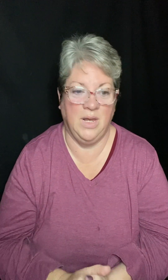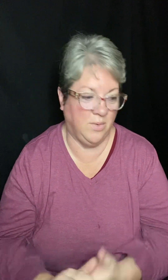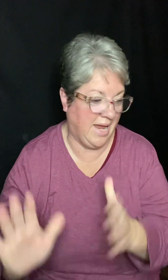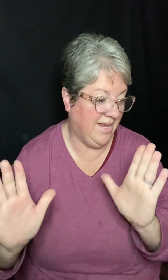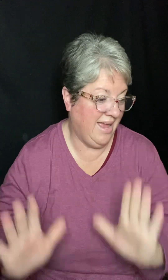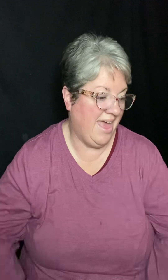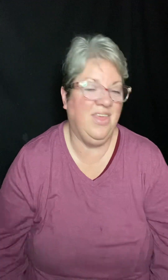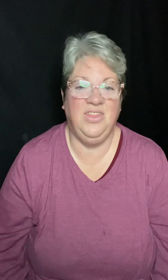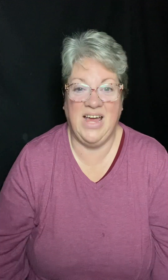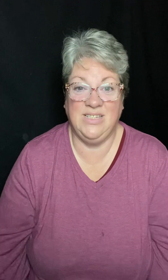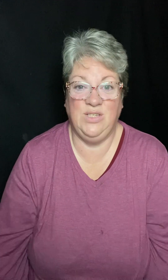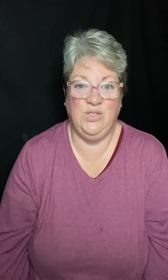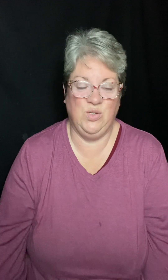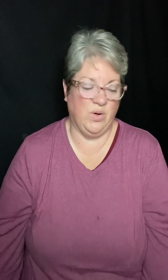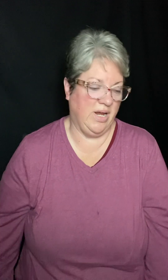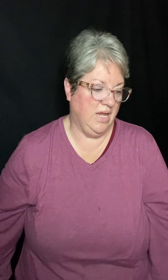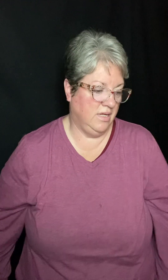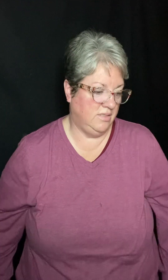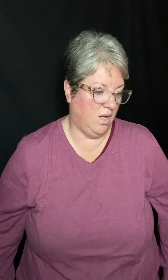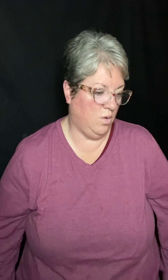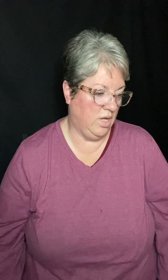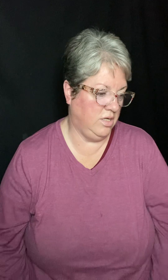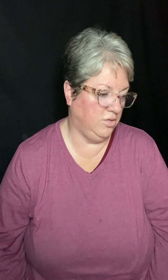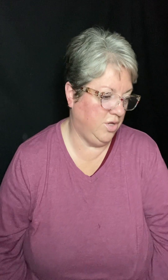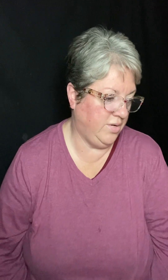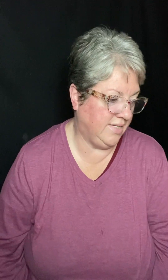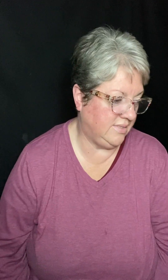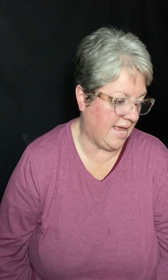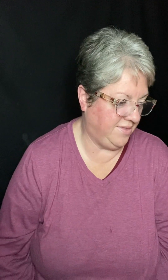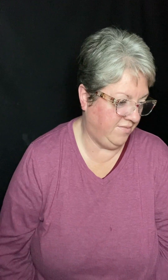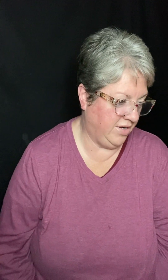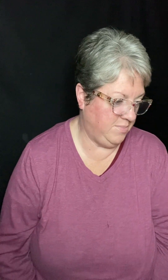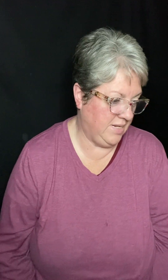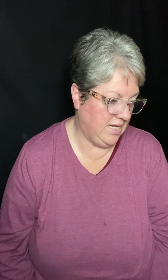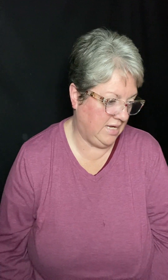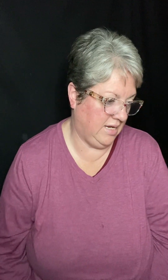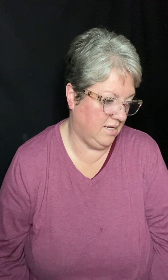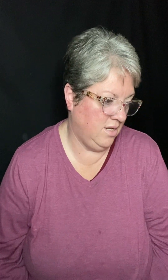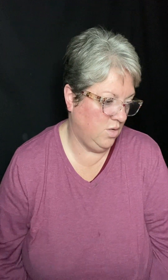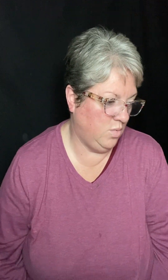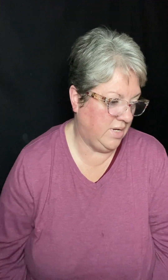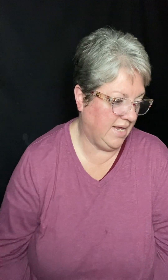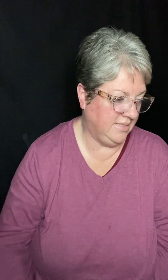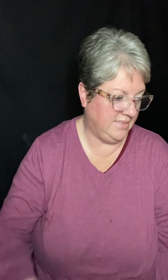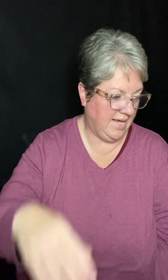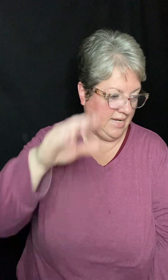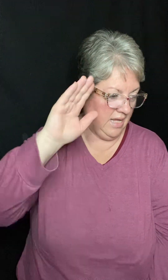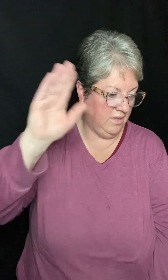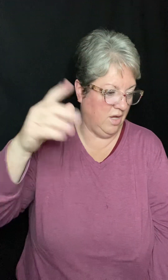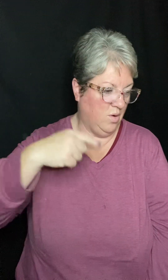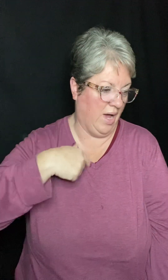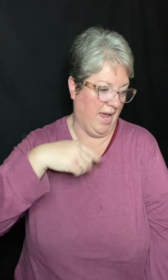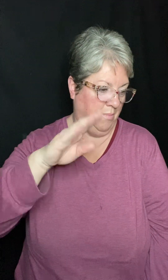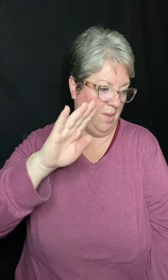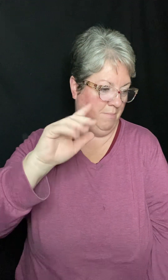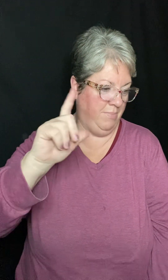Okay, that's the story. So you'll notice at the very beginning when I said, hello, I'm